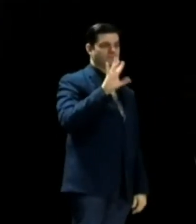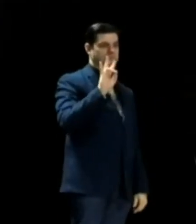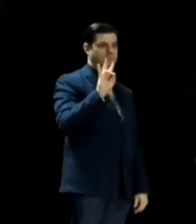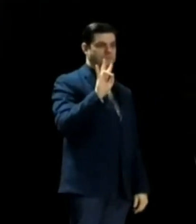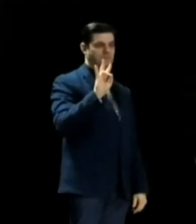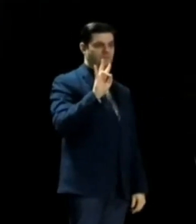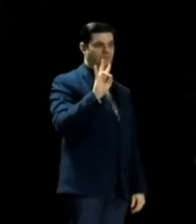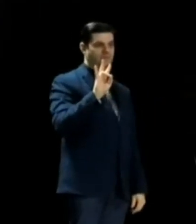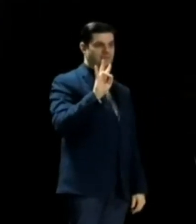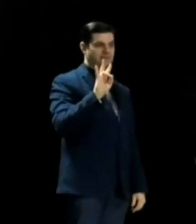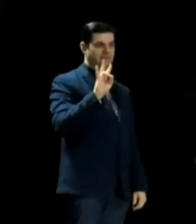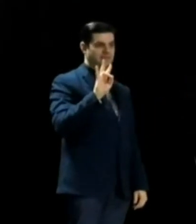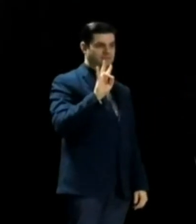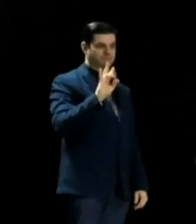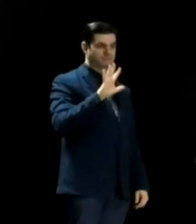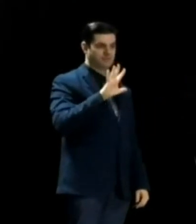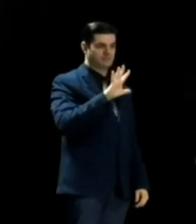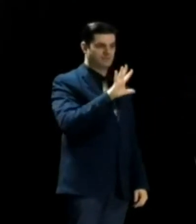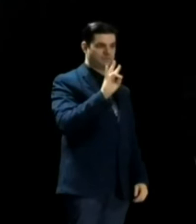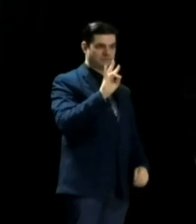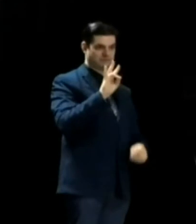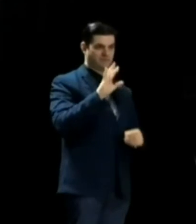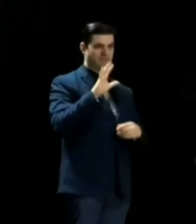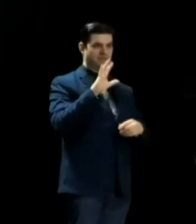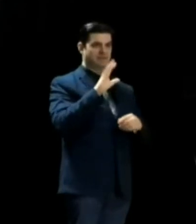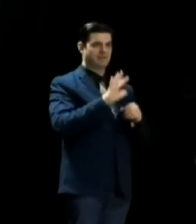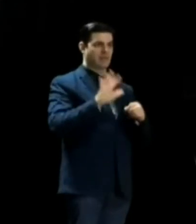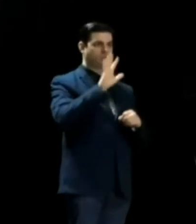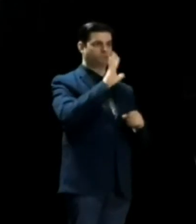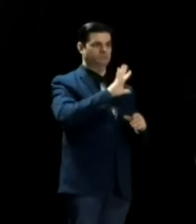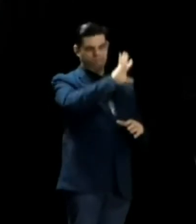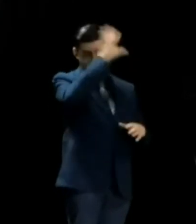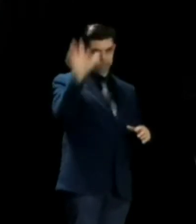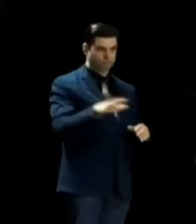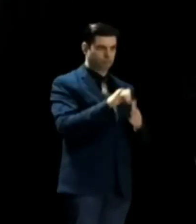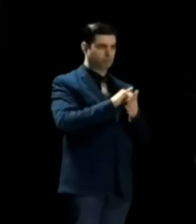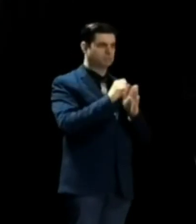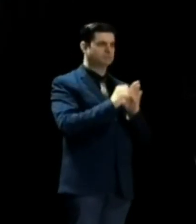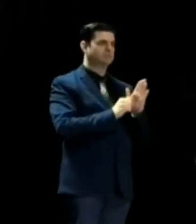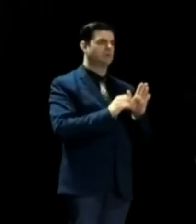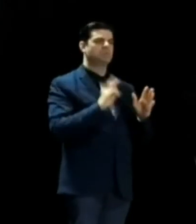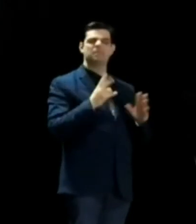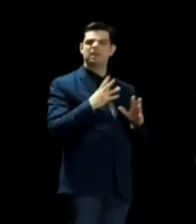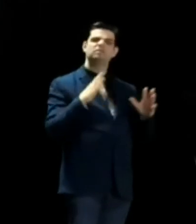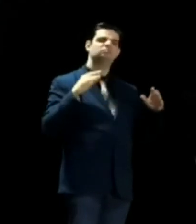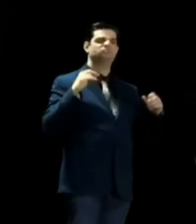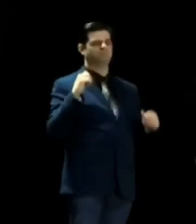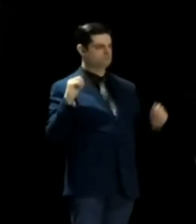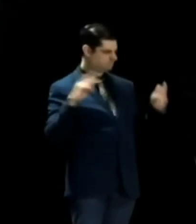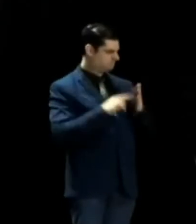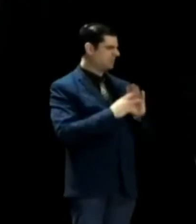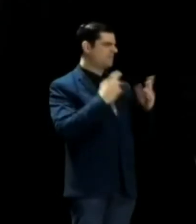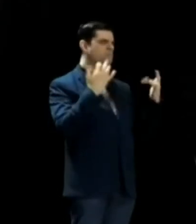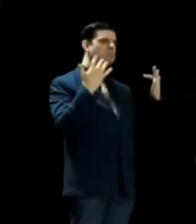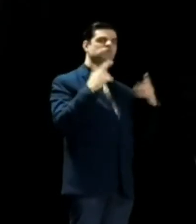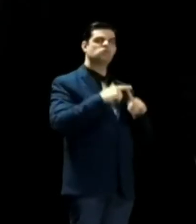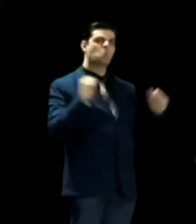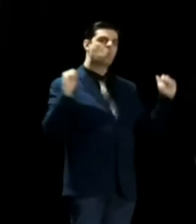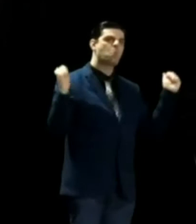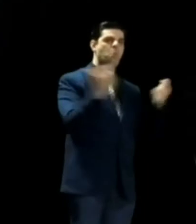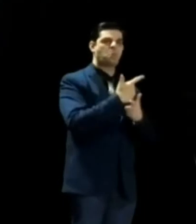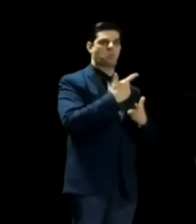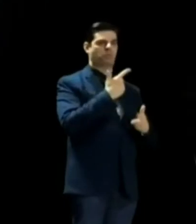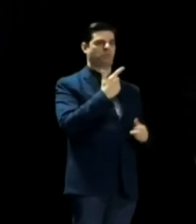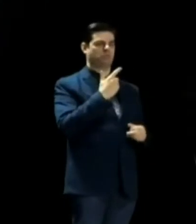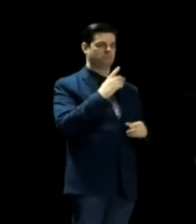let my county go this or that or whatnot. You do it as a region. We're all connected. Our economies are connected, and you